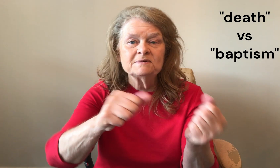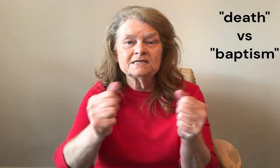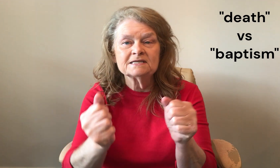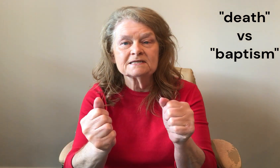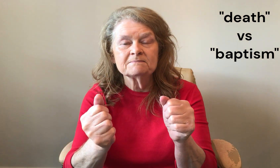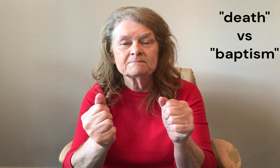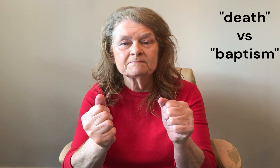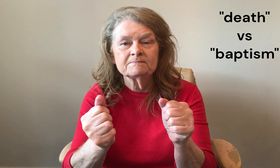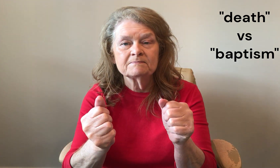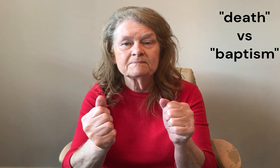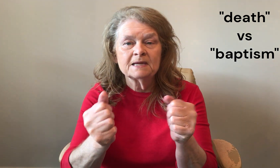Baptism,